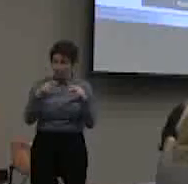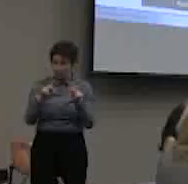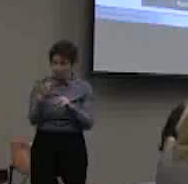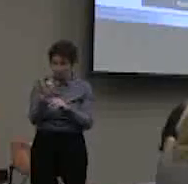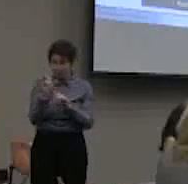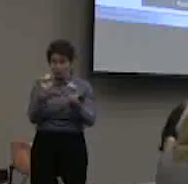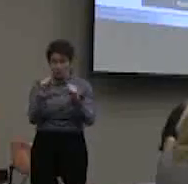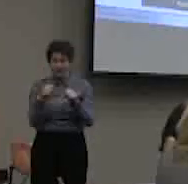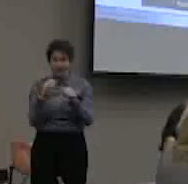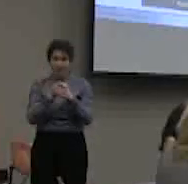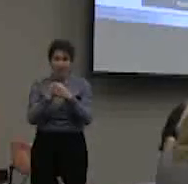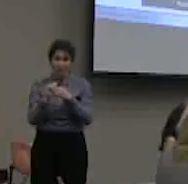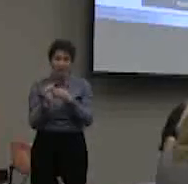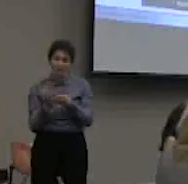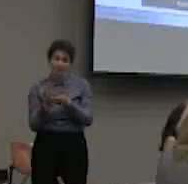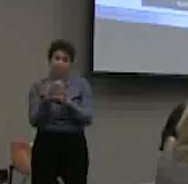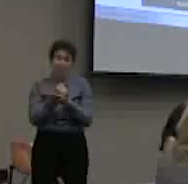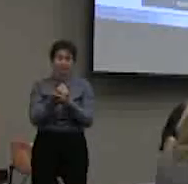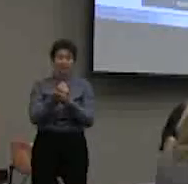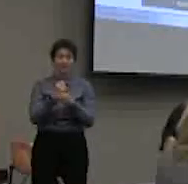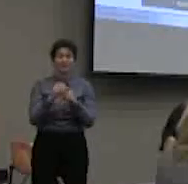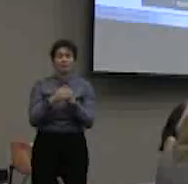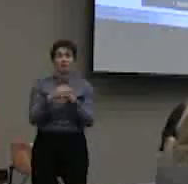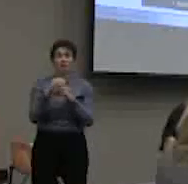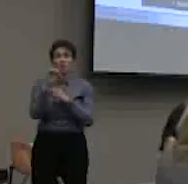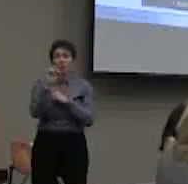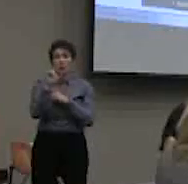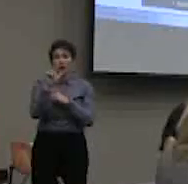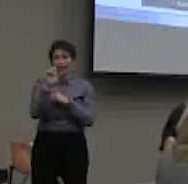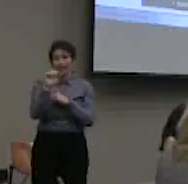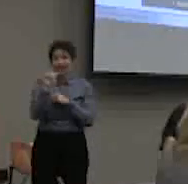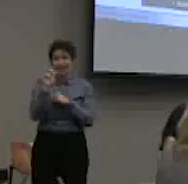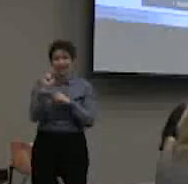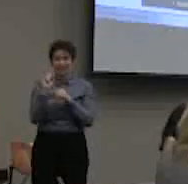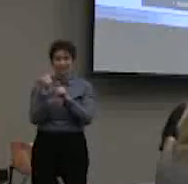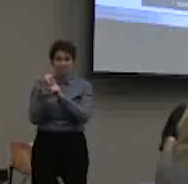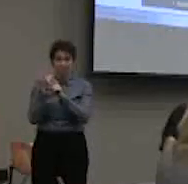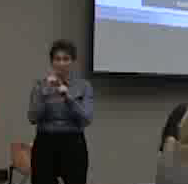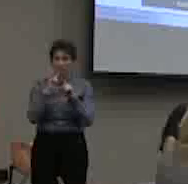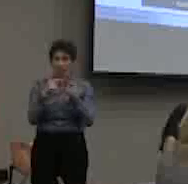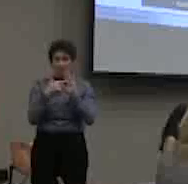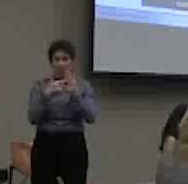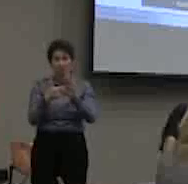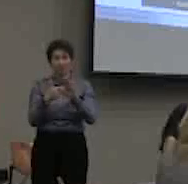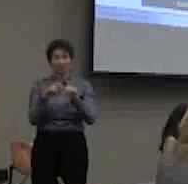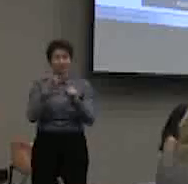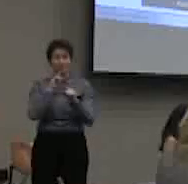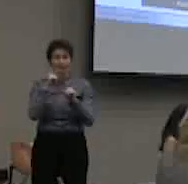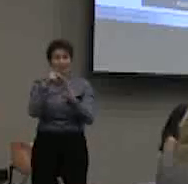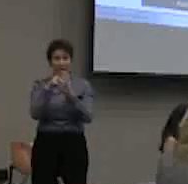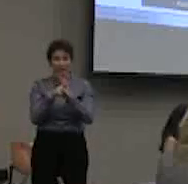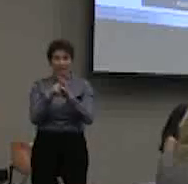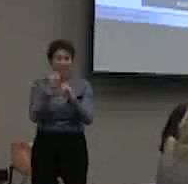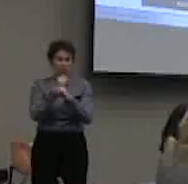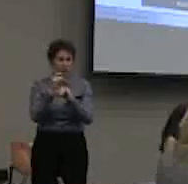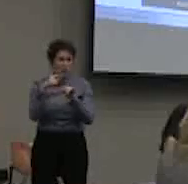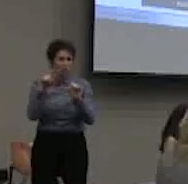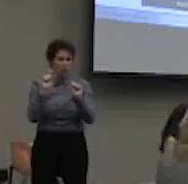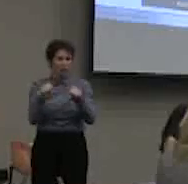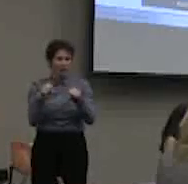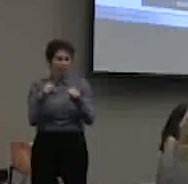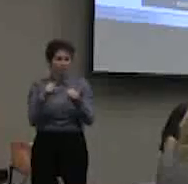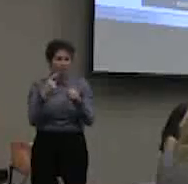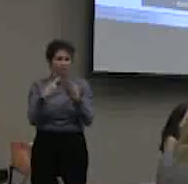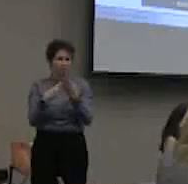opportunities to bring dollars to the table. Orleans is a primary example of this. Policy Institute was very heavily involved in that, and y'all can certainly speak to it.